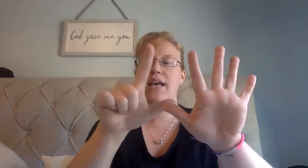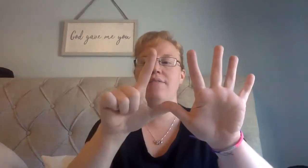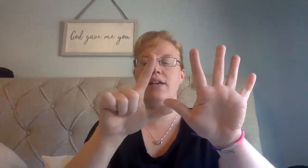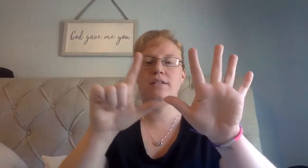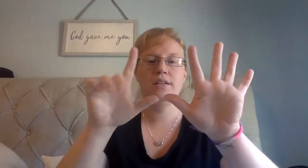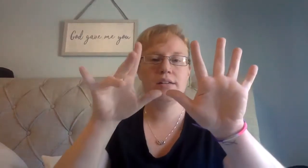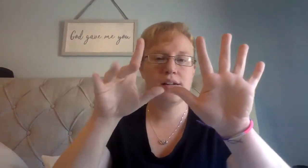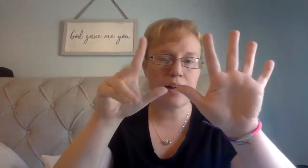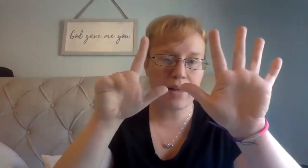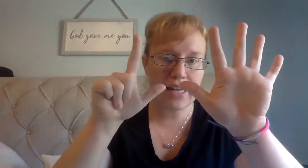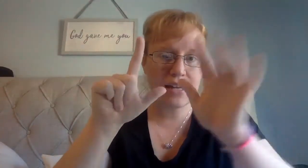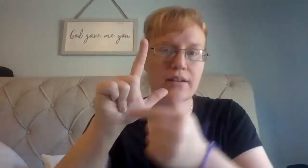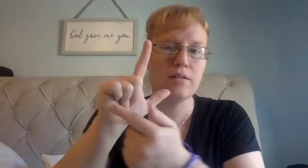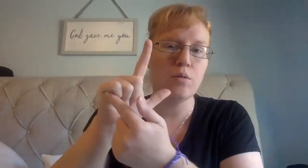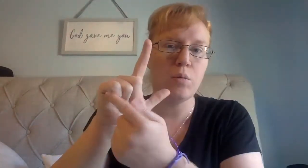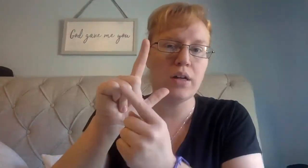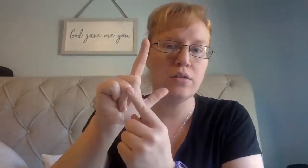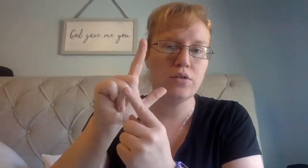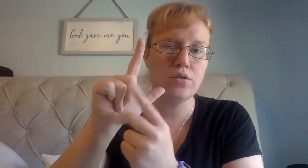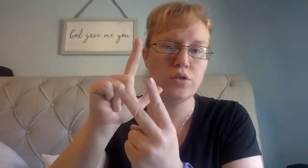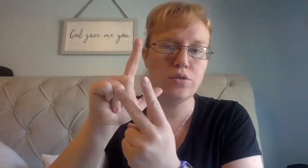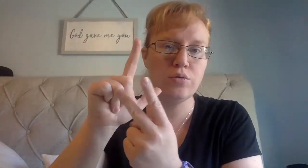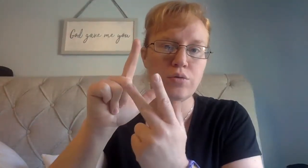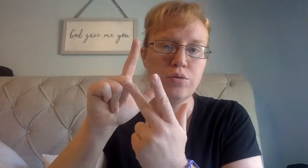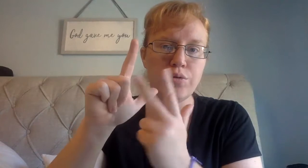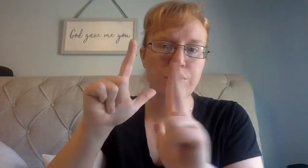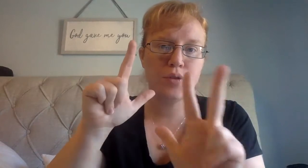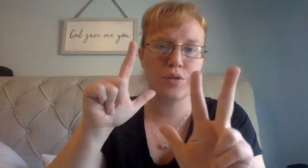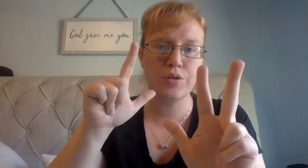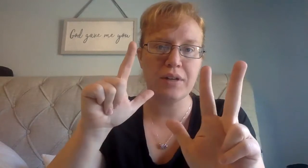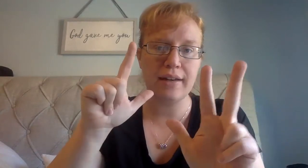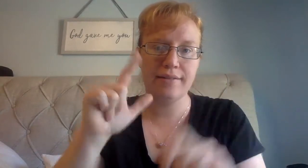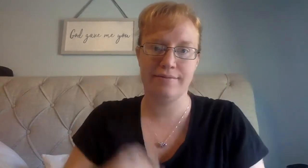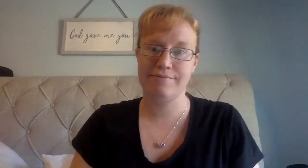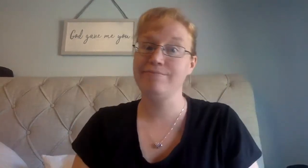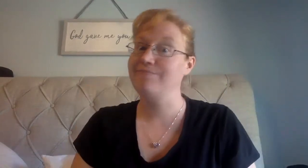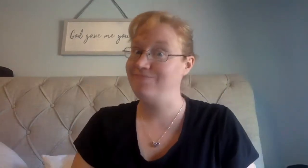7. How many here? 1, 2, 3.